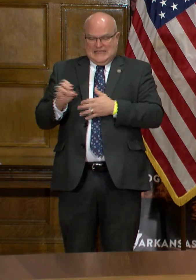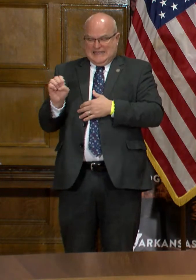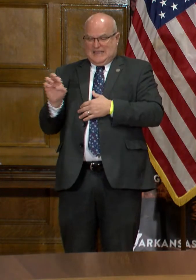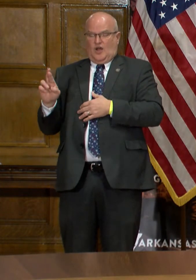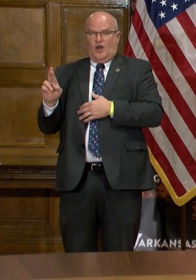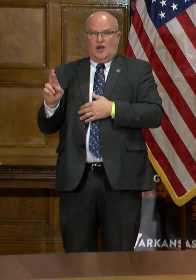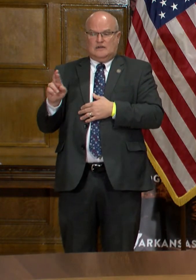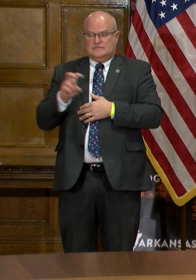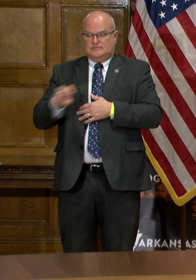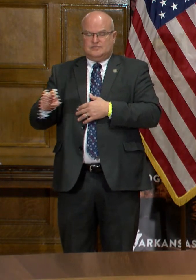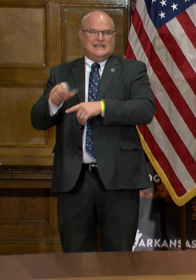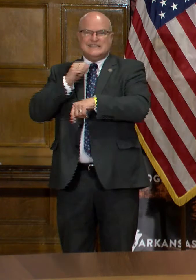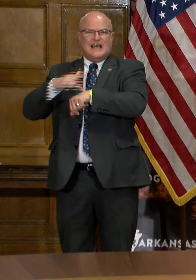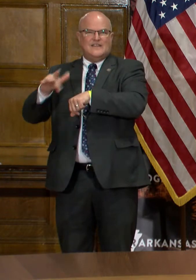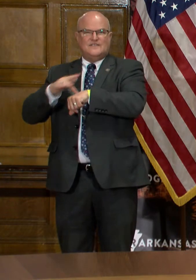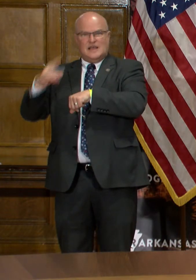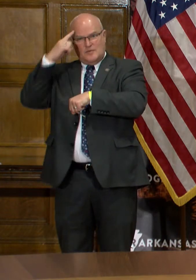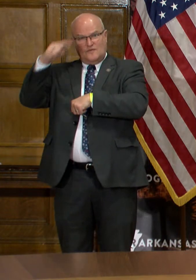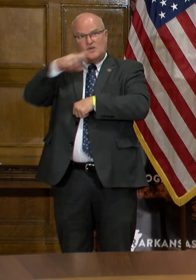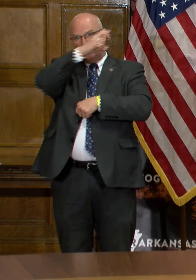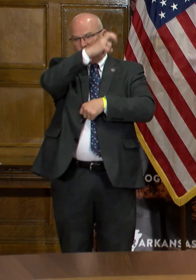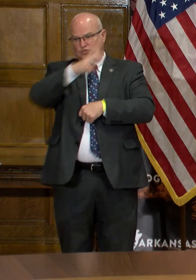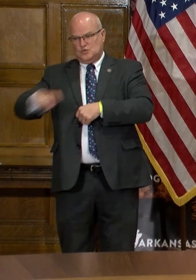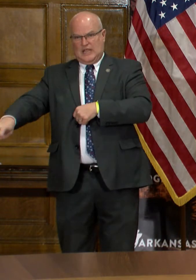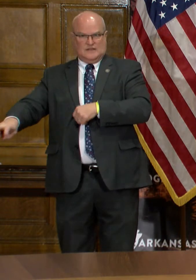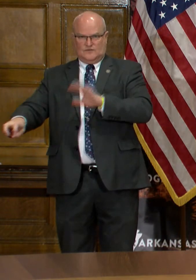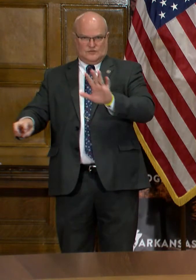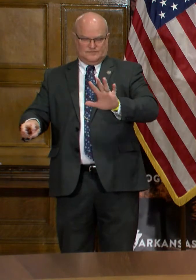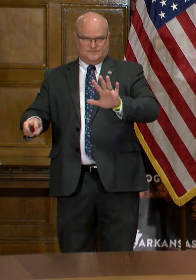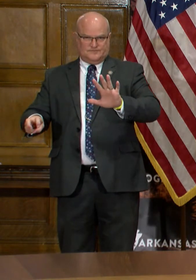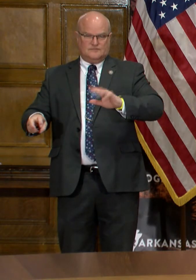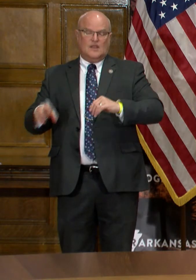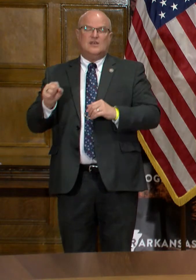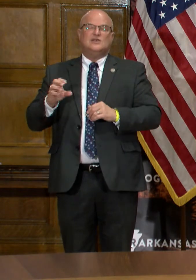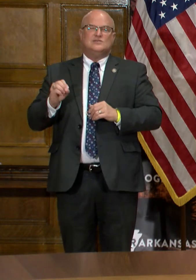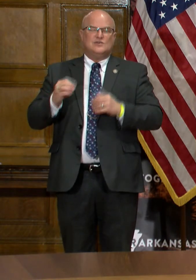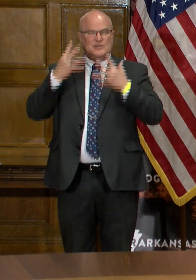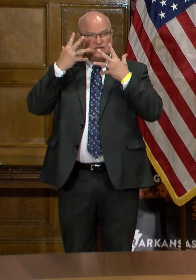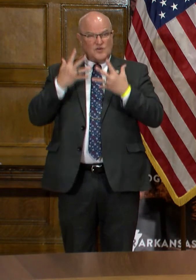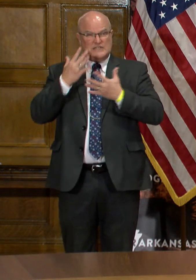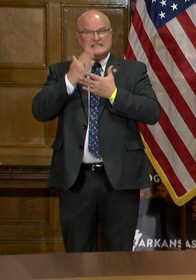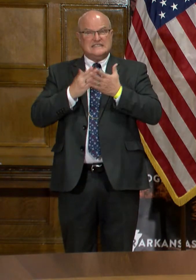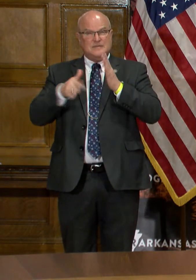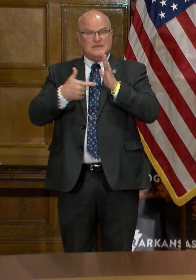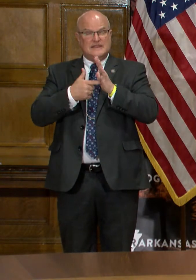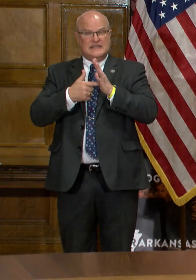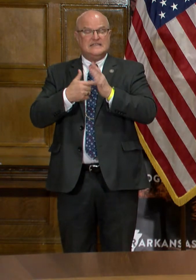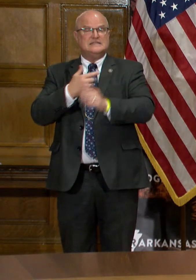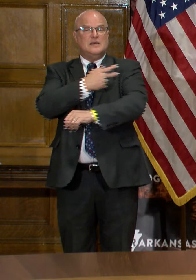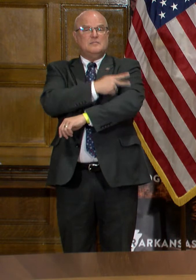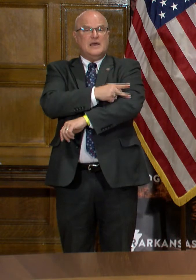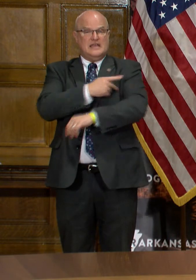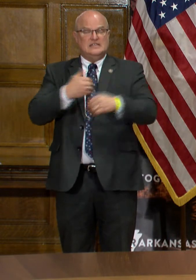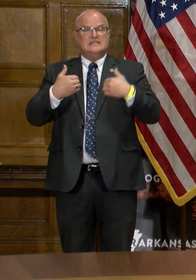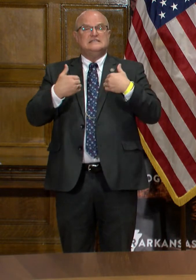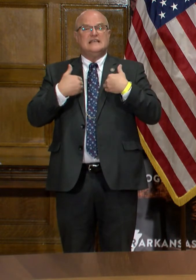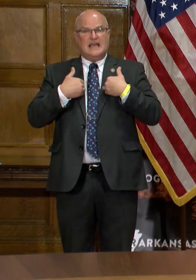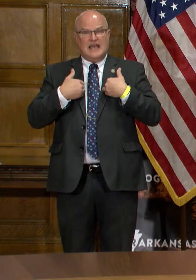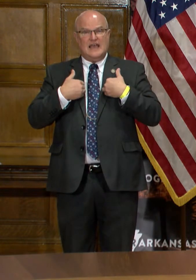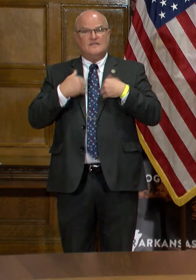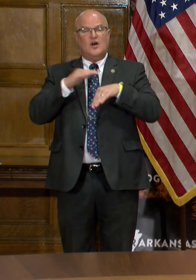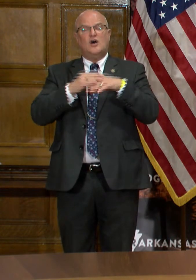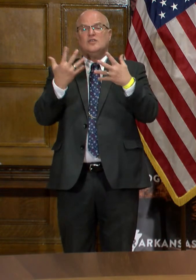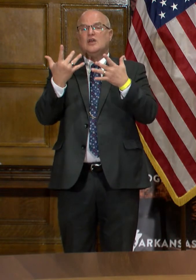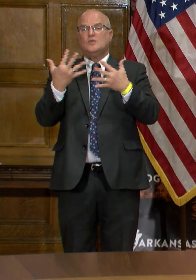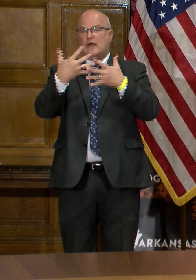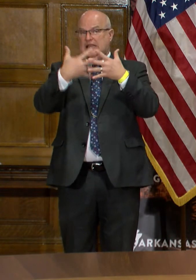department, which means it's not available for a transfer from an outside facility. So unfortunately, some of these patients have been on